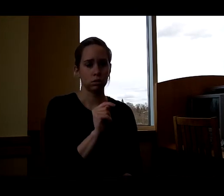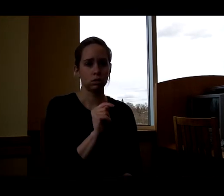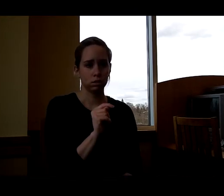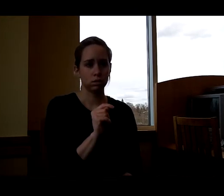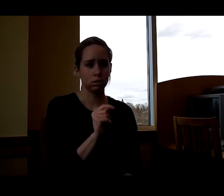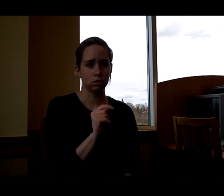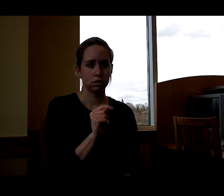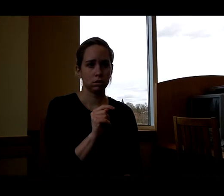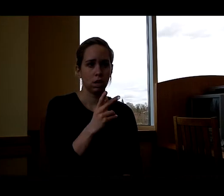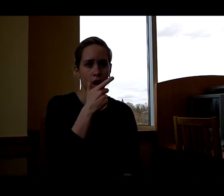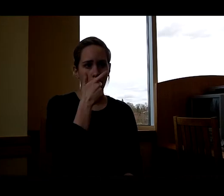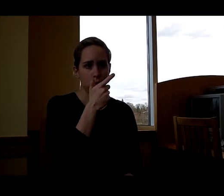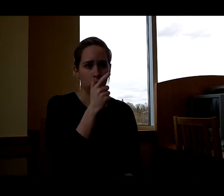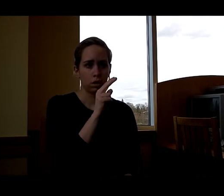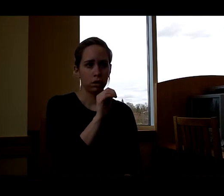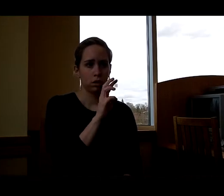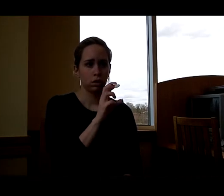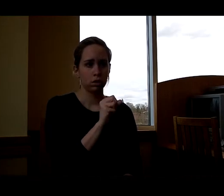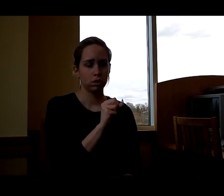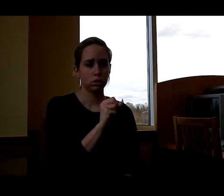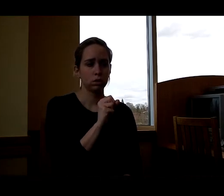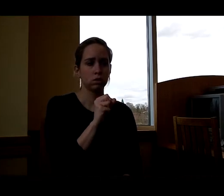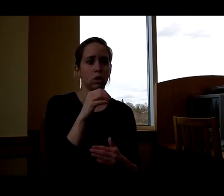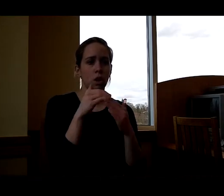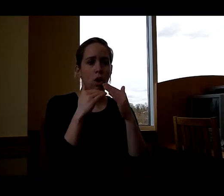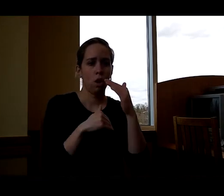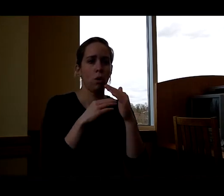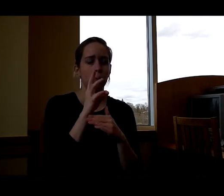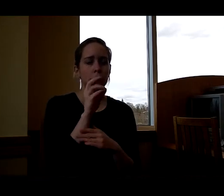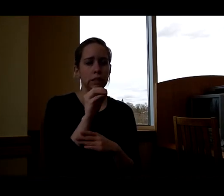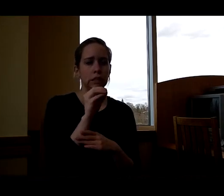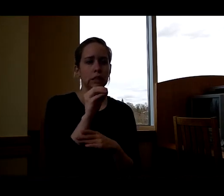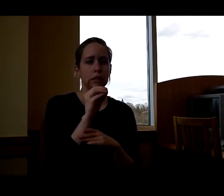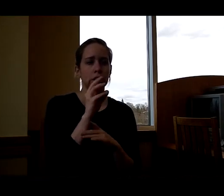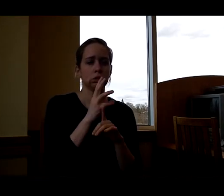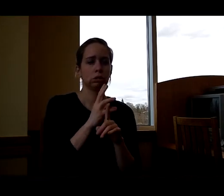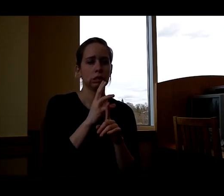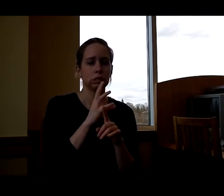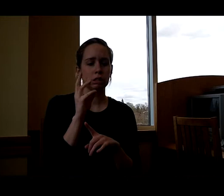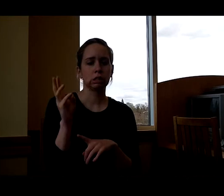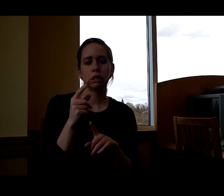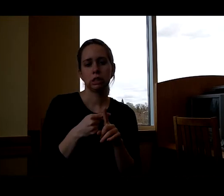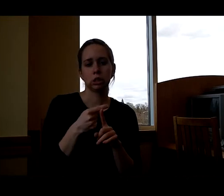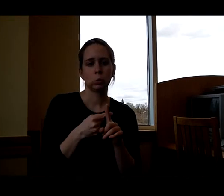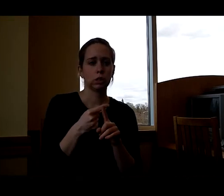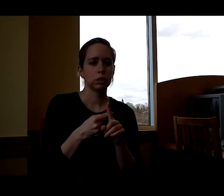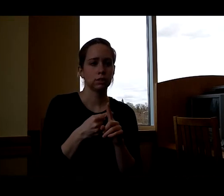watching the news last night. They said the low last night was supposed to be like 60 or 66 degrees, and the dew